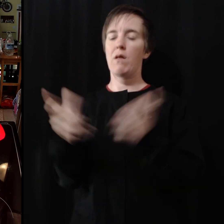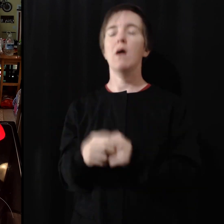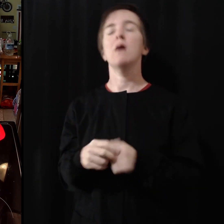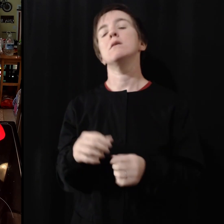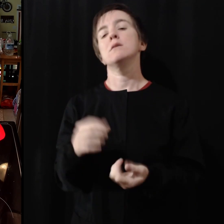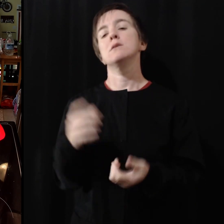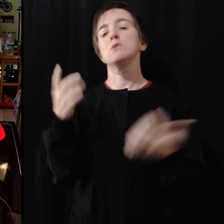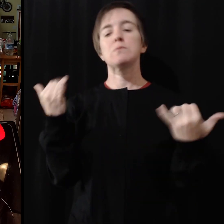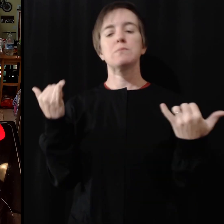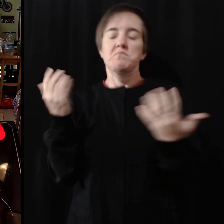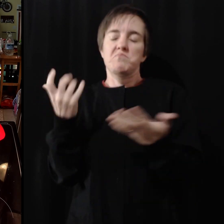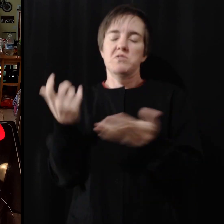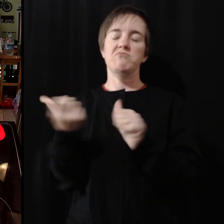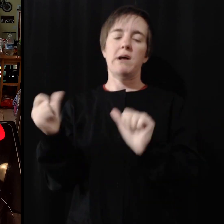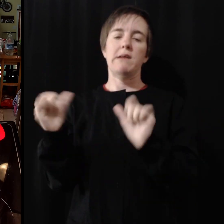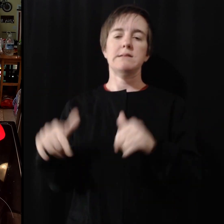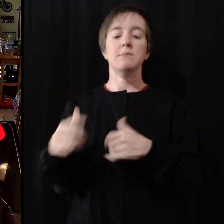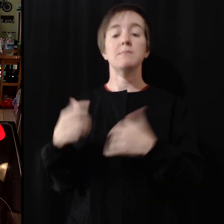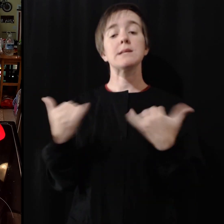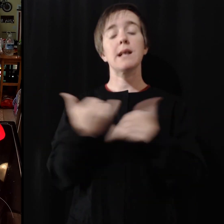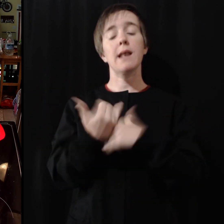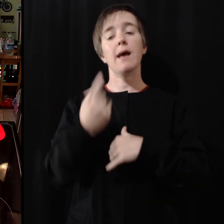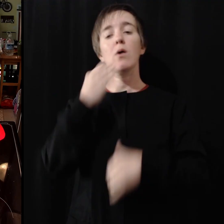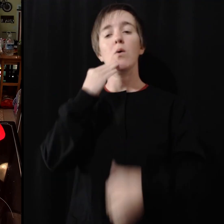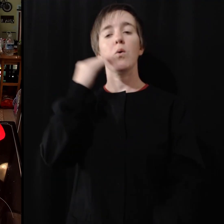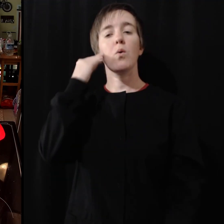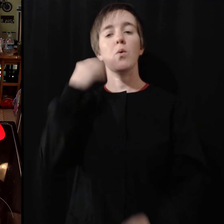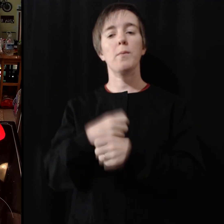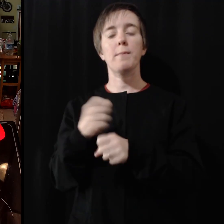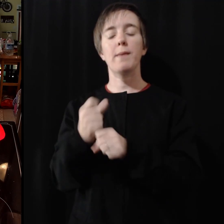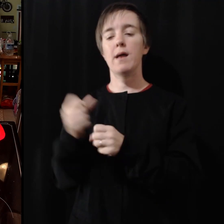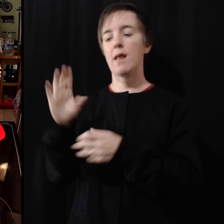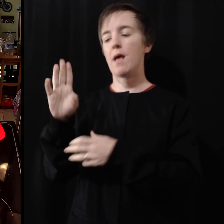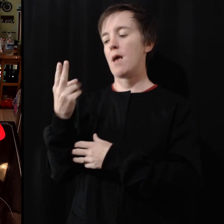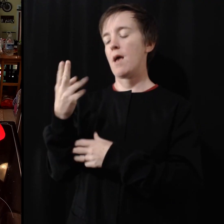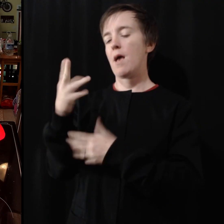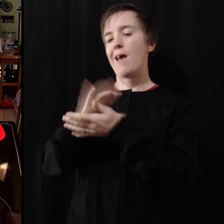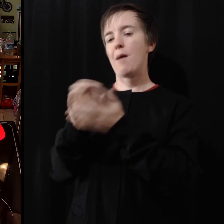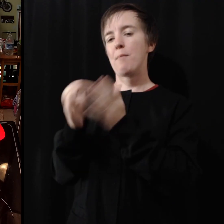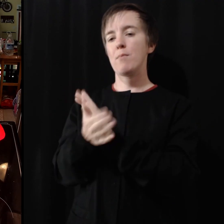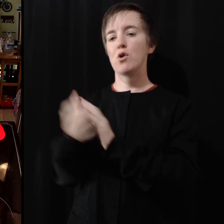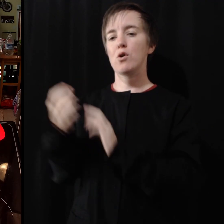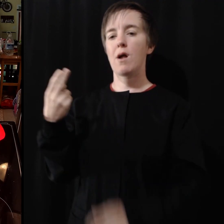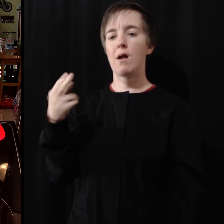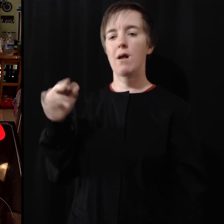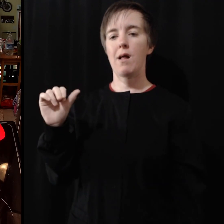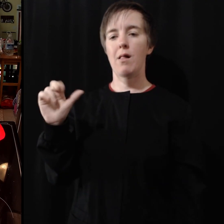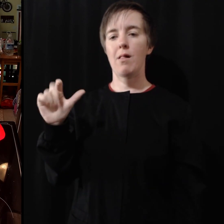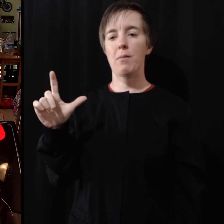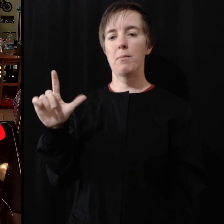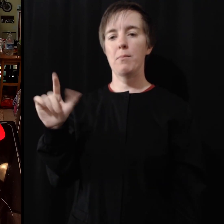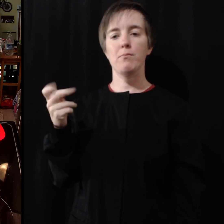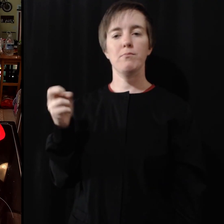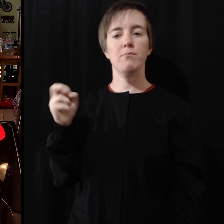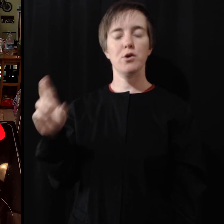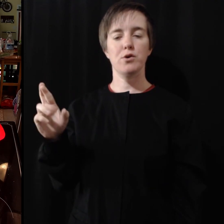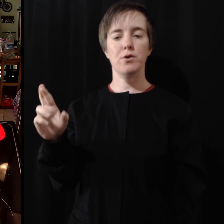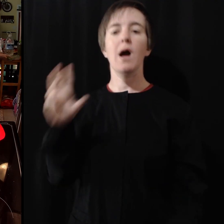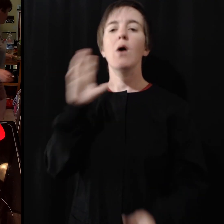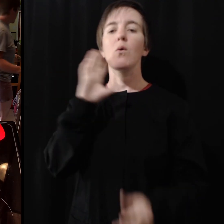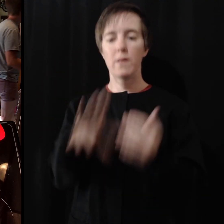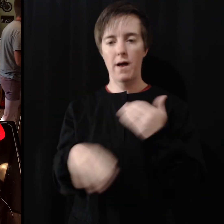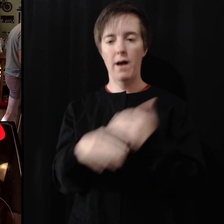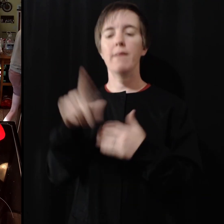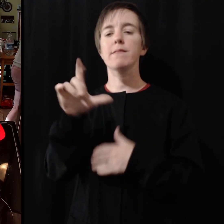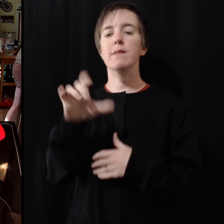today we're making hamburger helper from homemade hamburger helper. I will link the description the recipe that